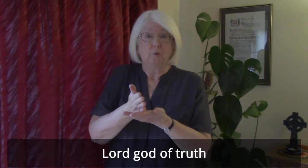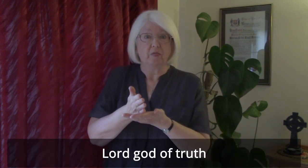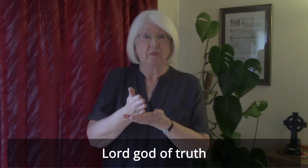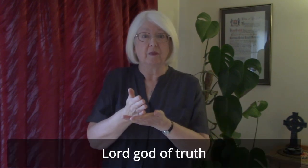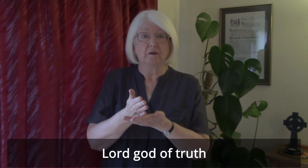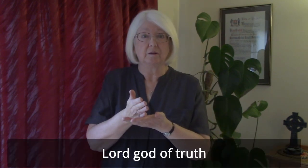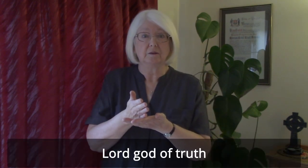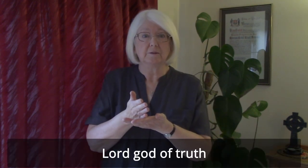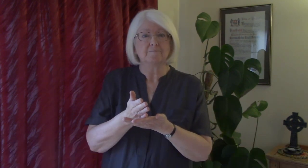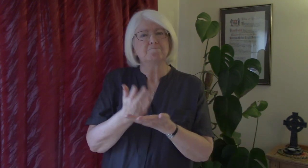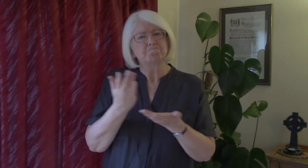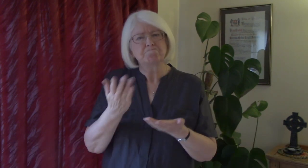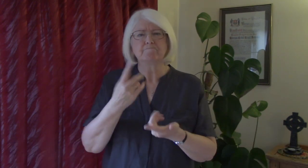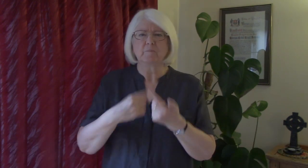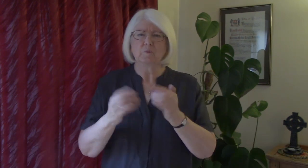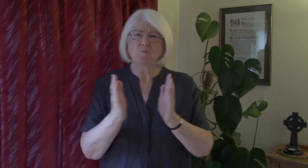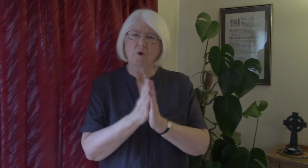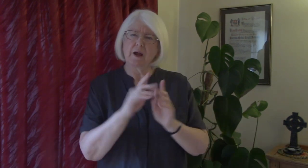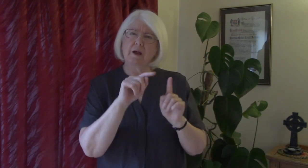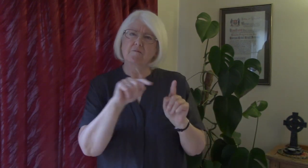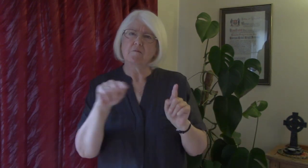Lord God of truth,